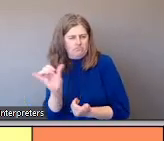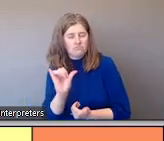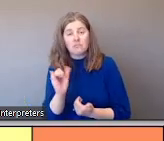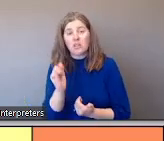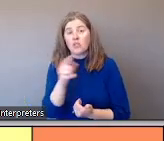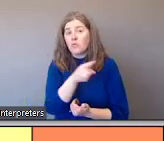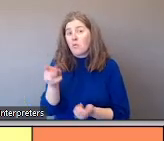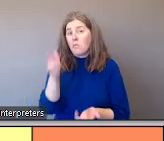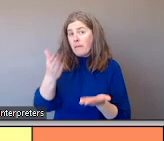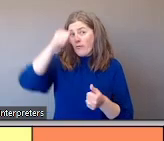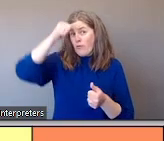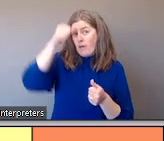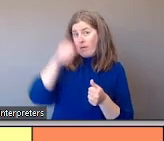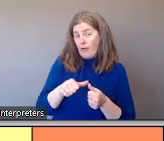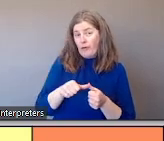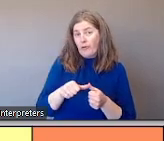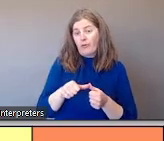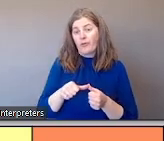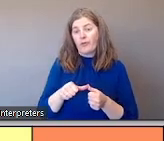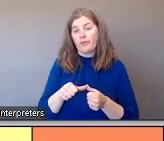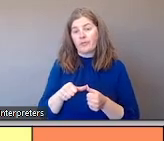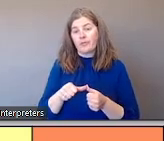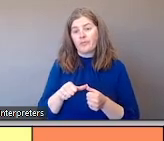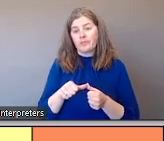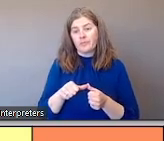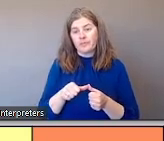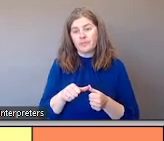remember that